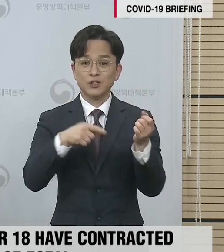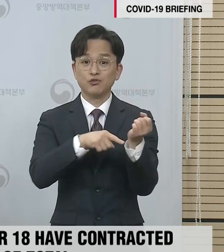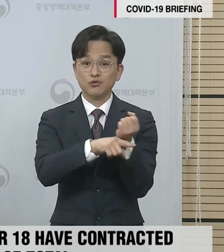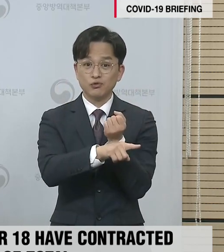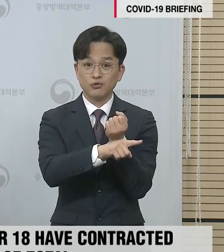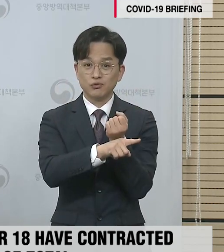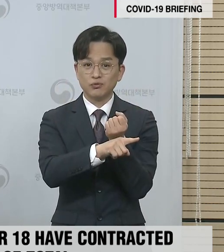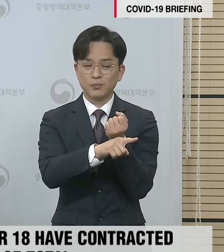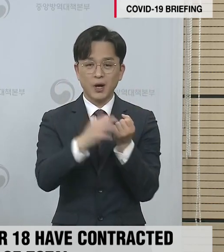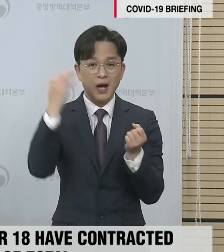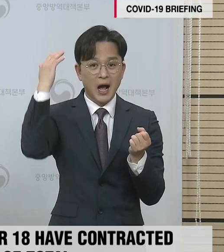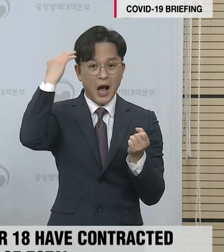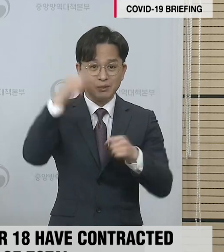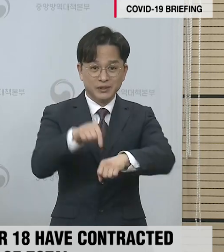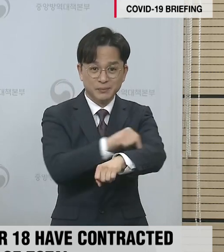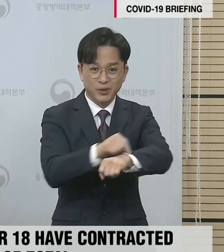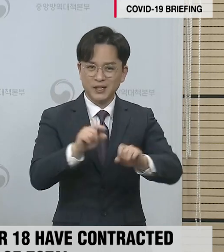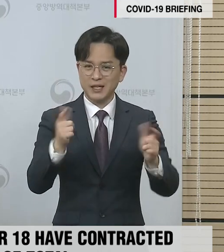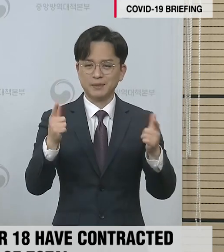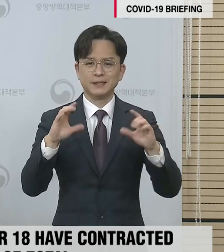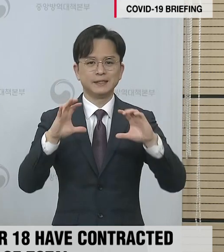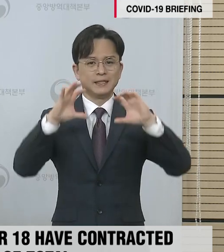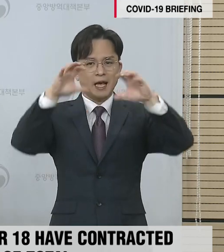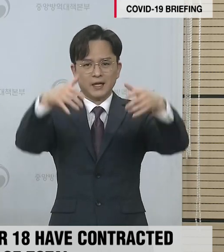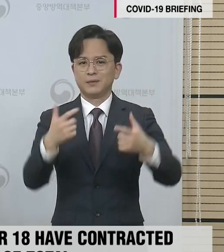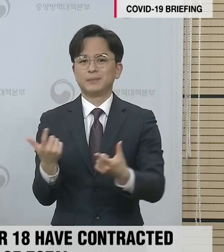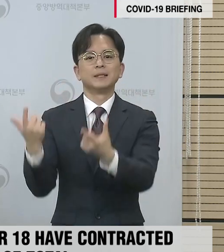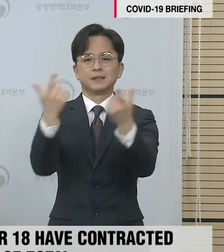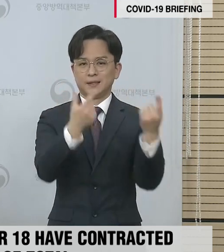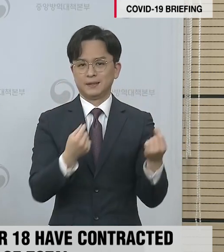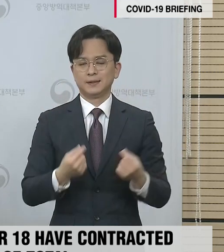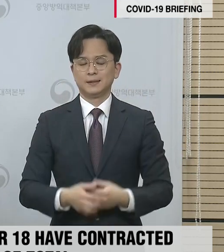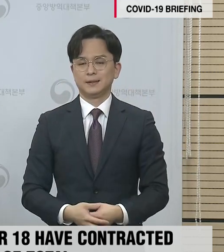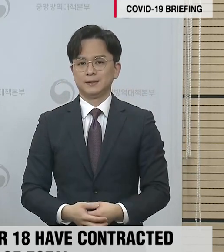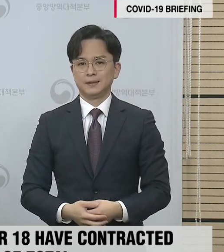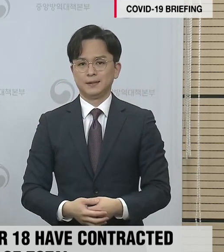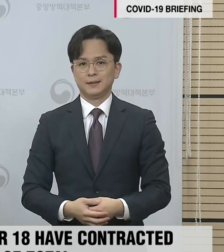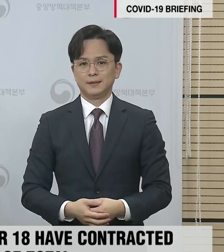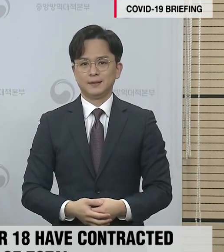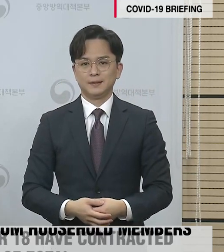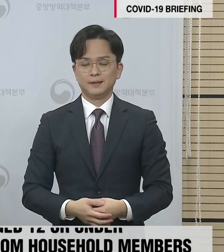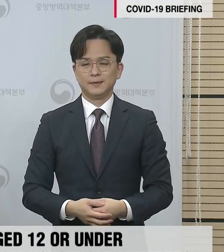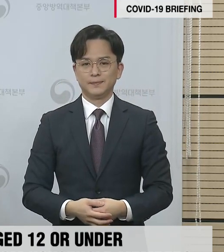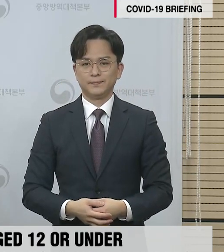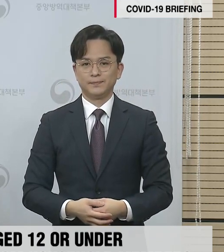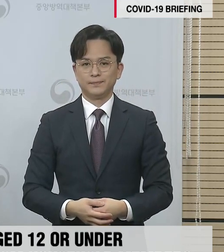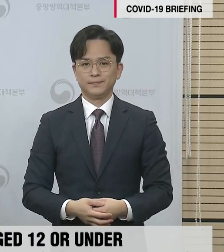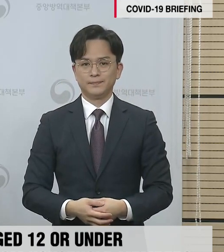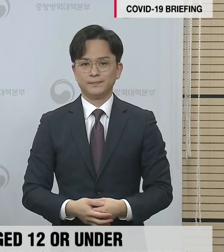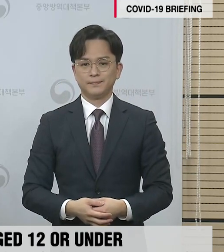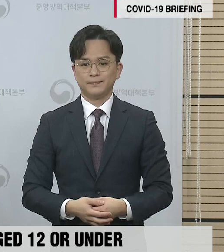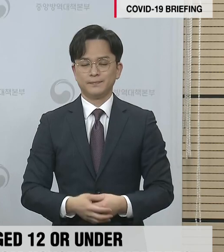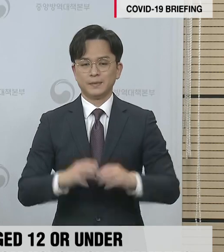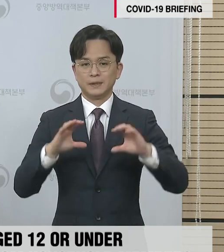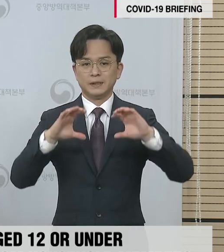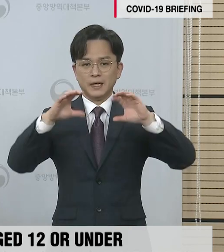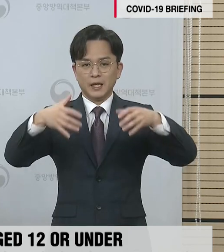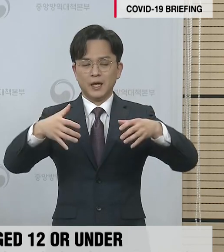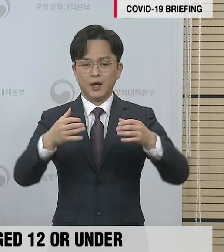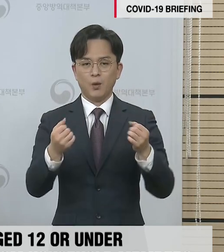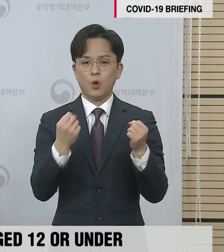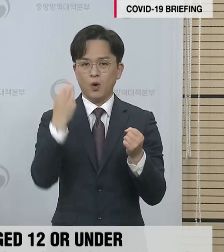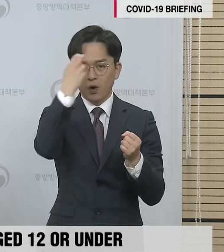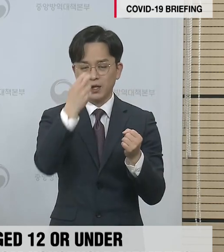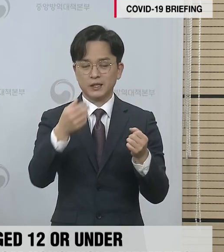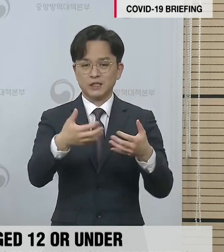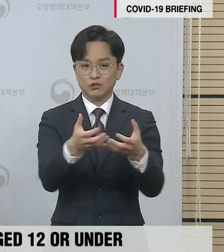not a trend that we witness not only here in Korea, but it is also a common trend that is witnessed at other countries as well. According